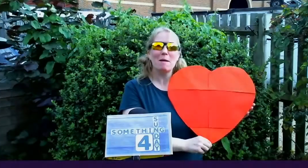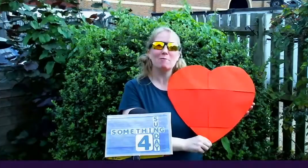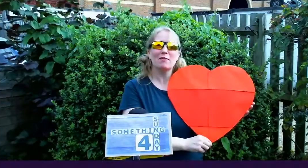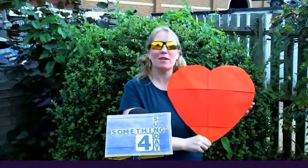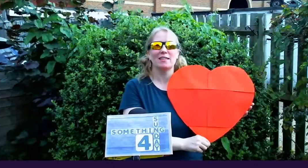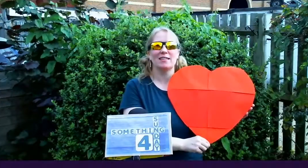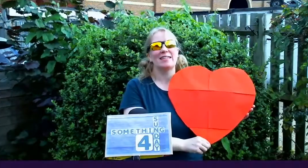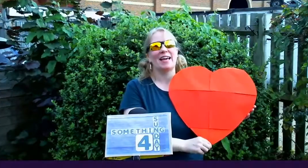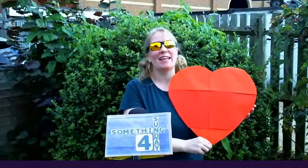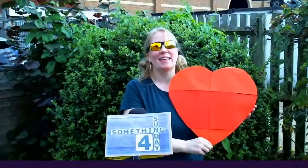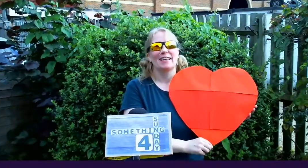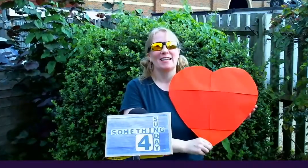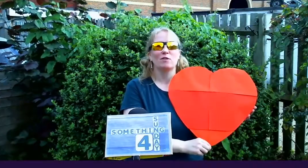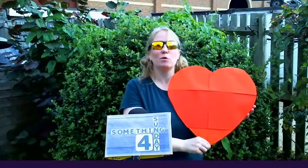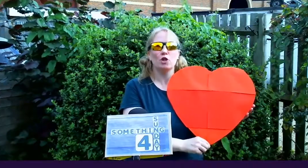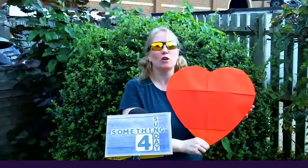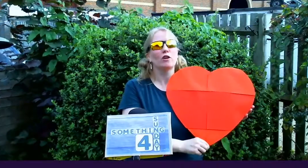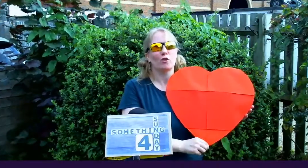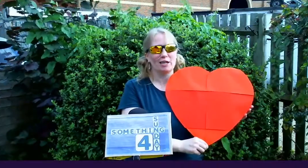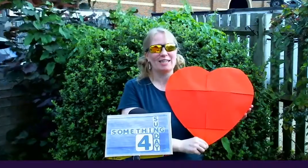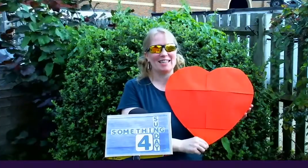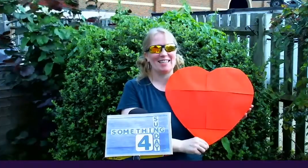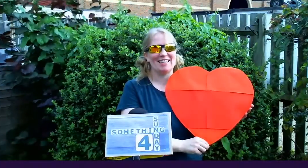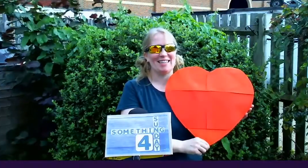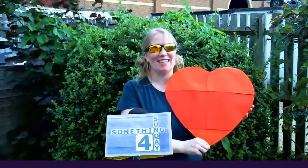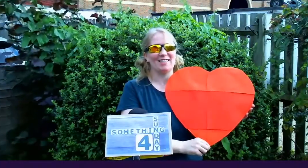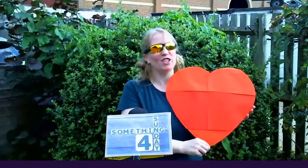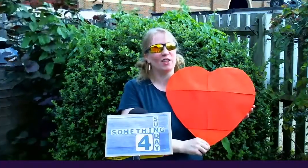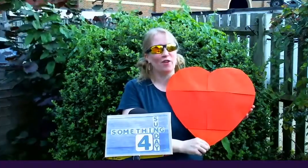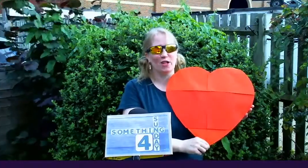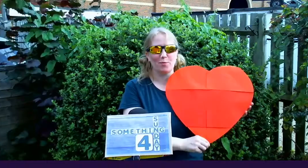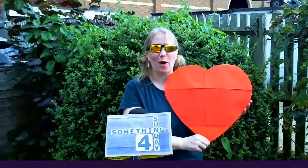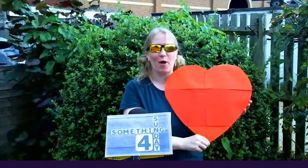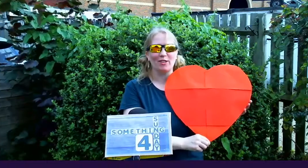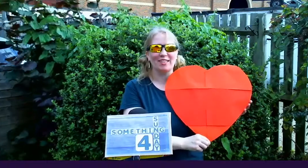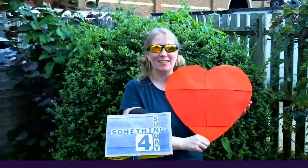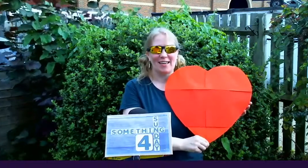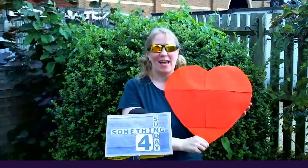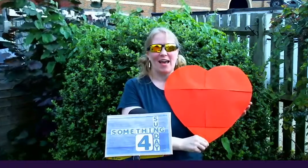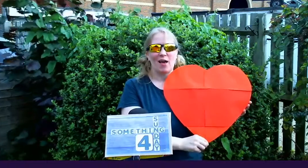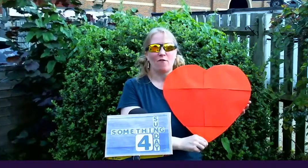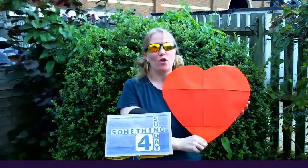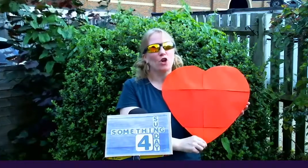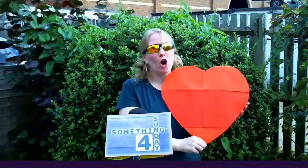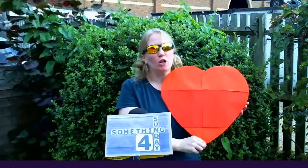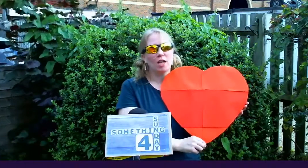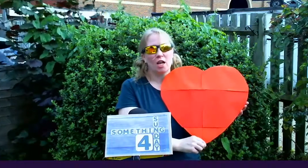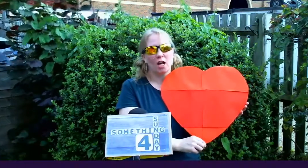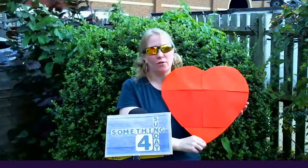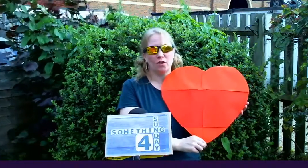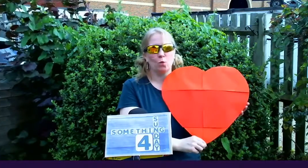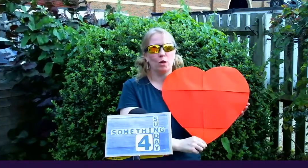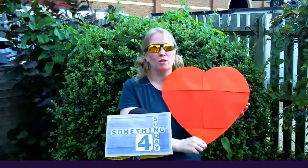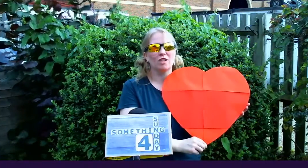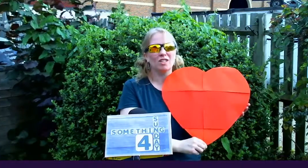The memory verse today is from John 3:16, just the first part. For God loved the world